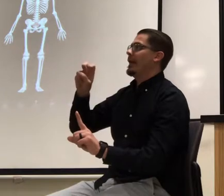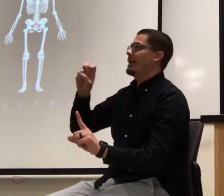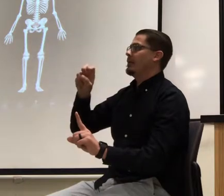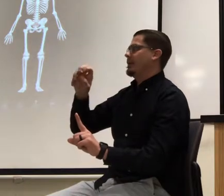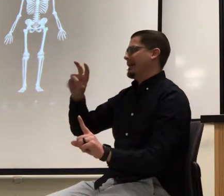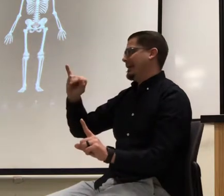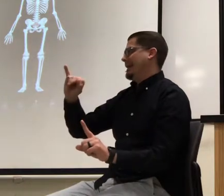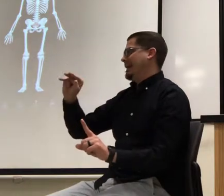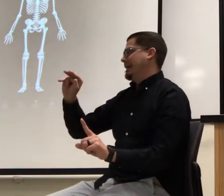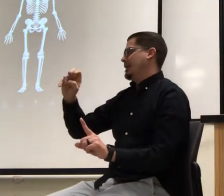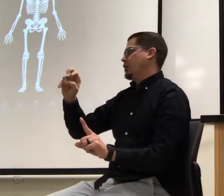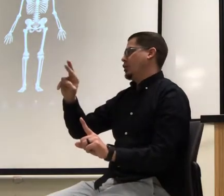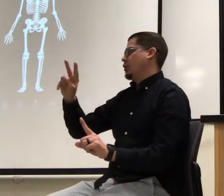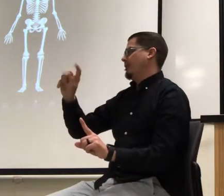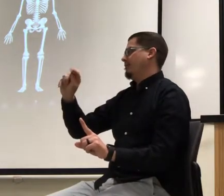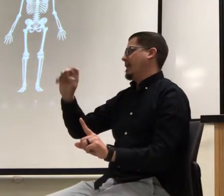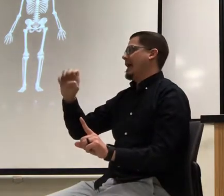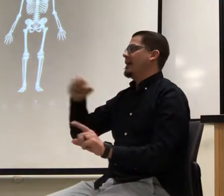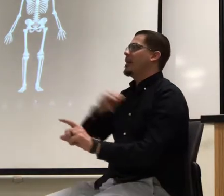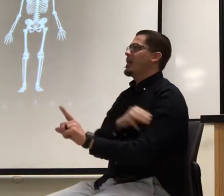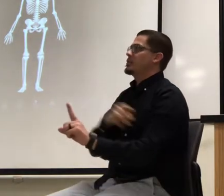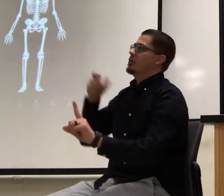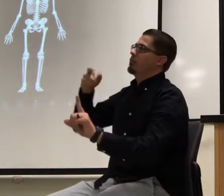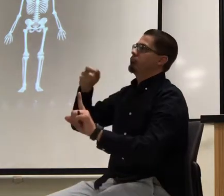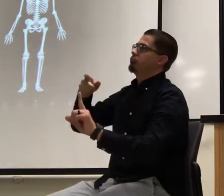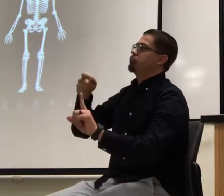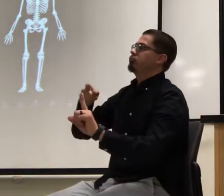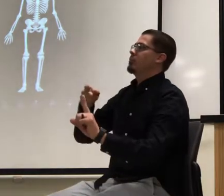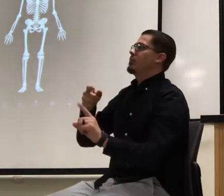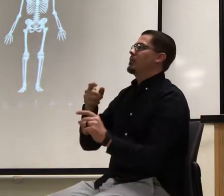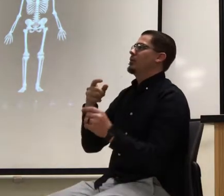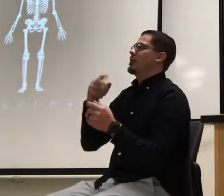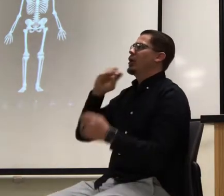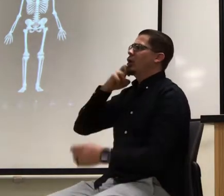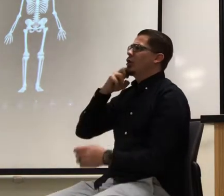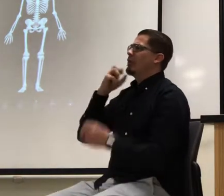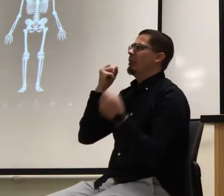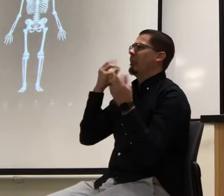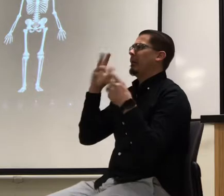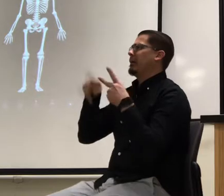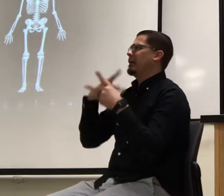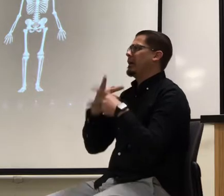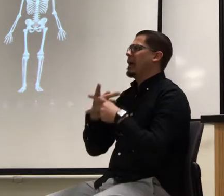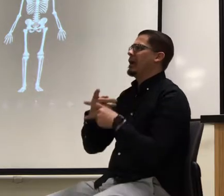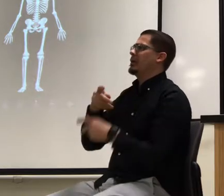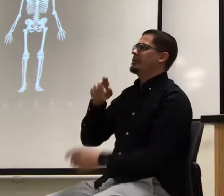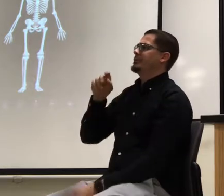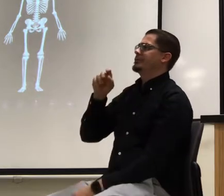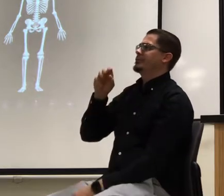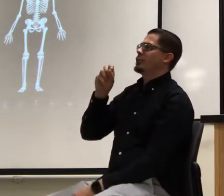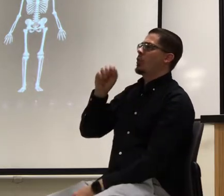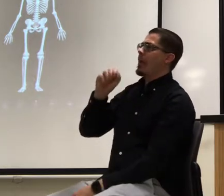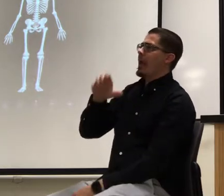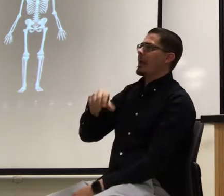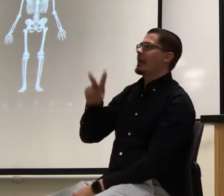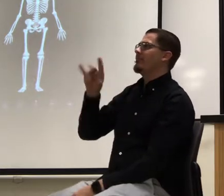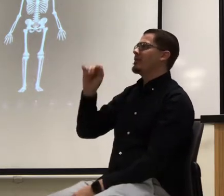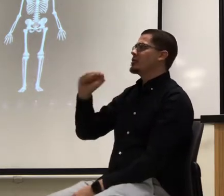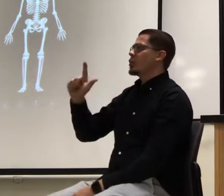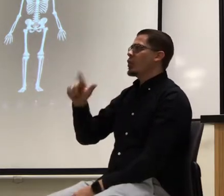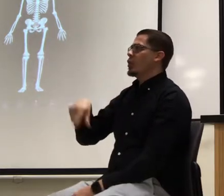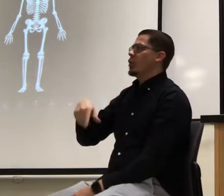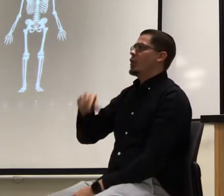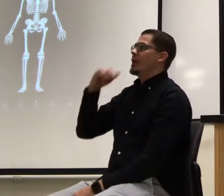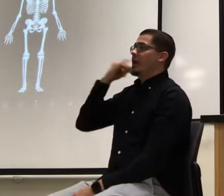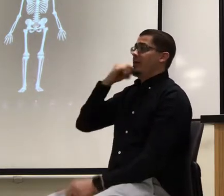Okay. When we talked about nerves, we talked about all different kinds of nerves, motor, sensory, somatic, and visceral. So if you're a nerve that innervates